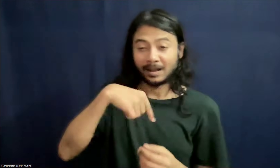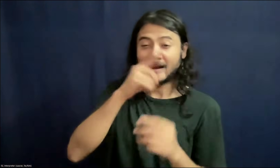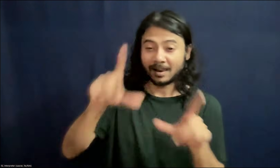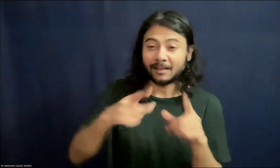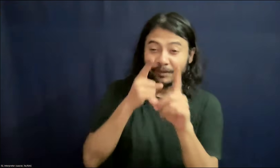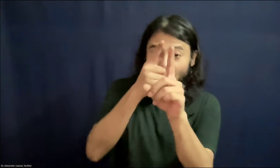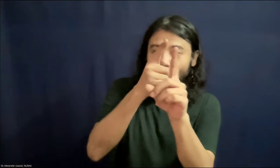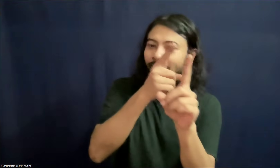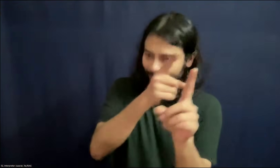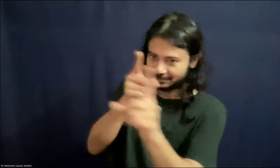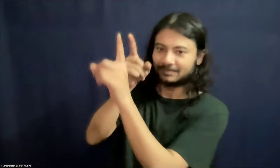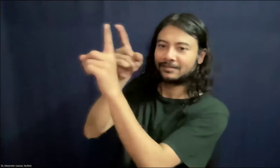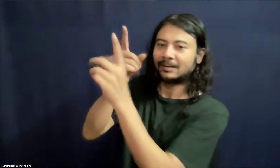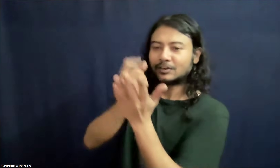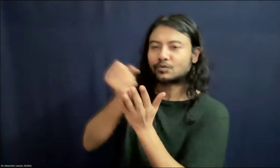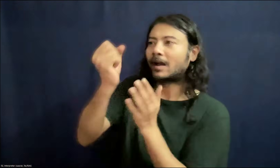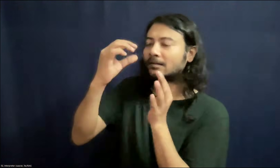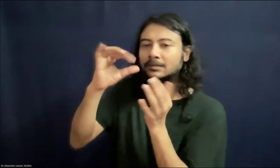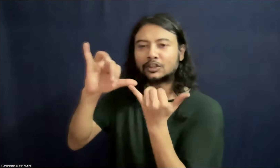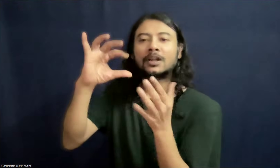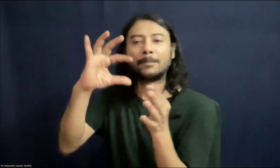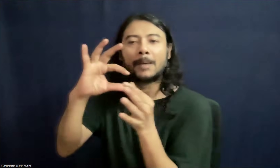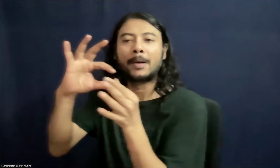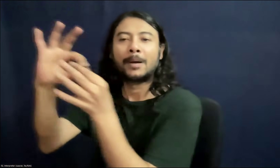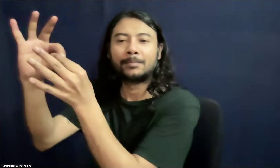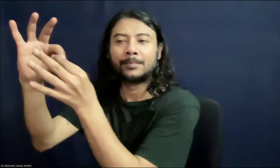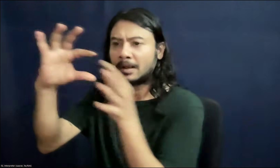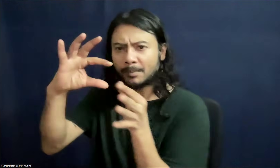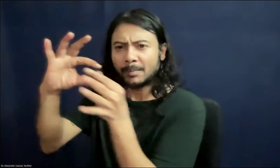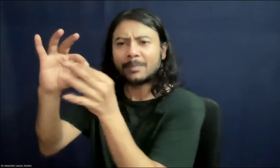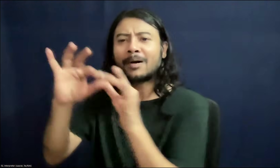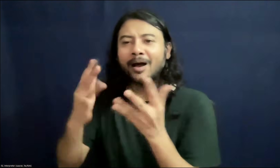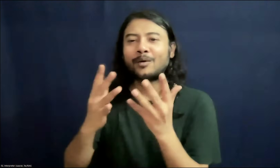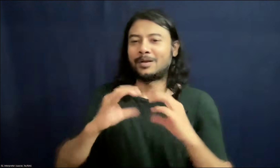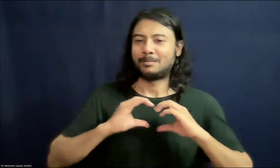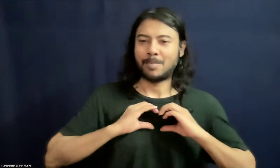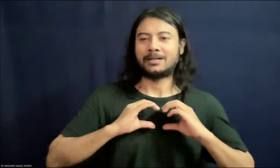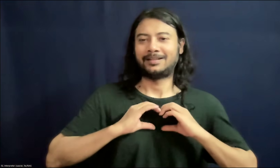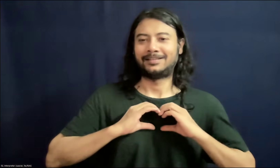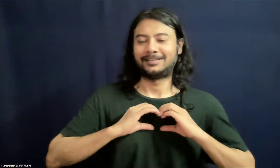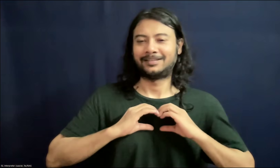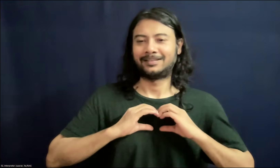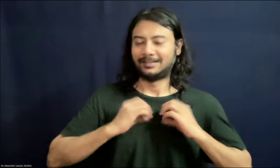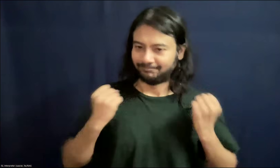And how do we do that? By practicing bhakti, by avoiding all the sinful activities.